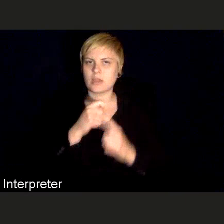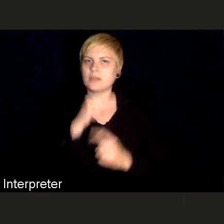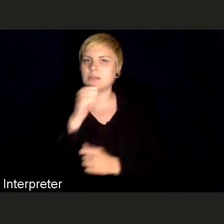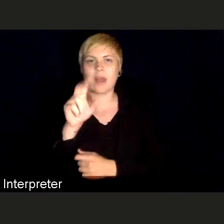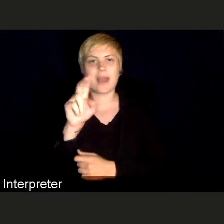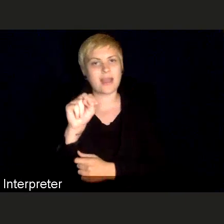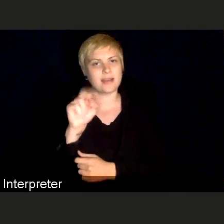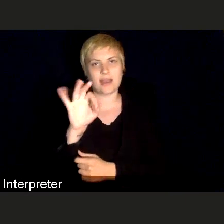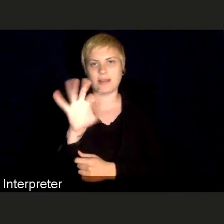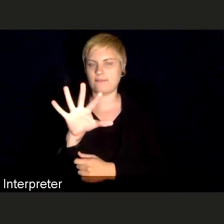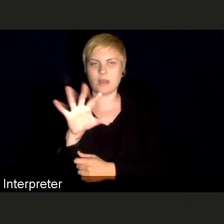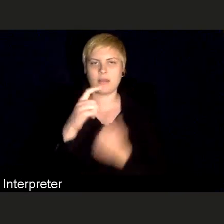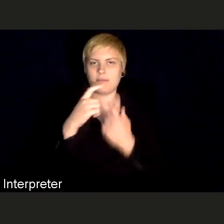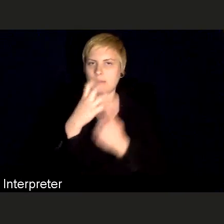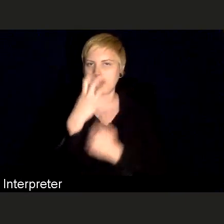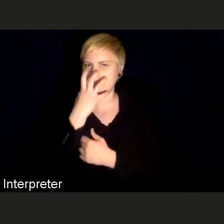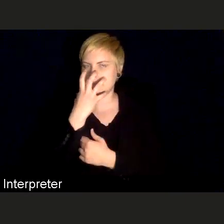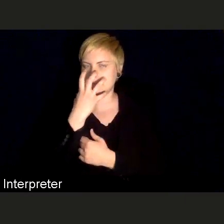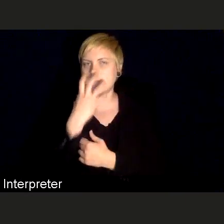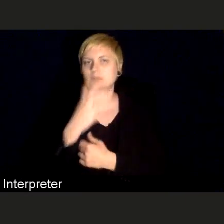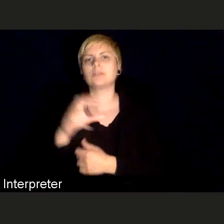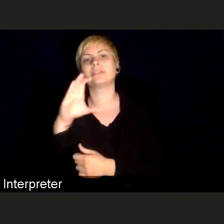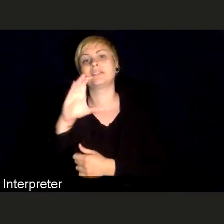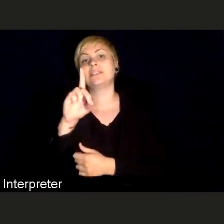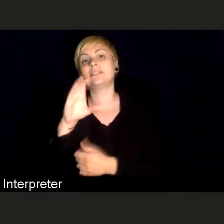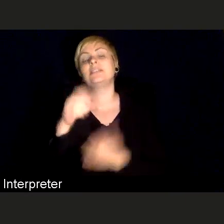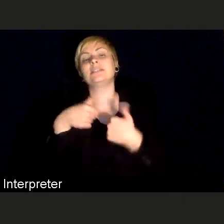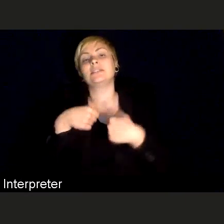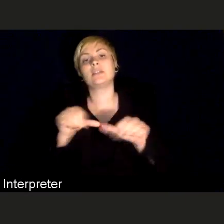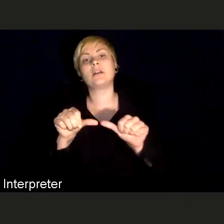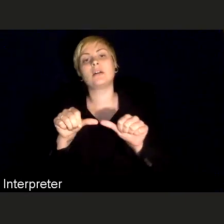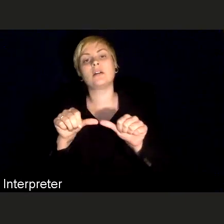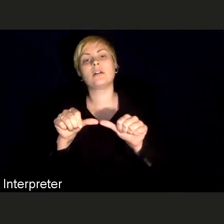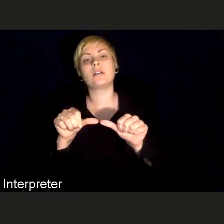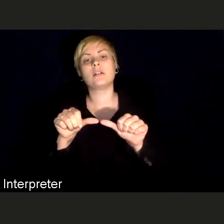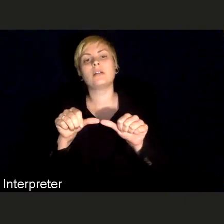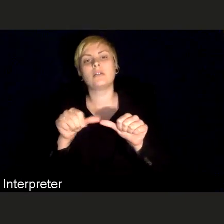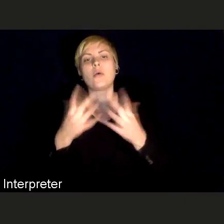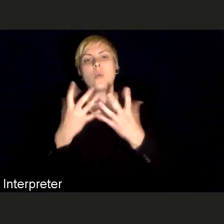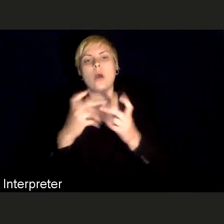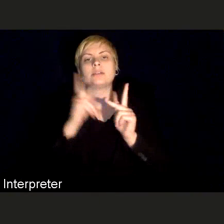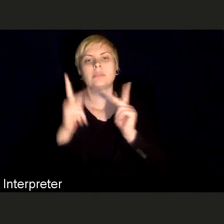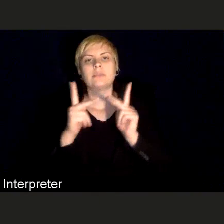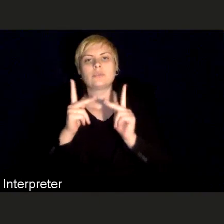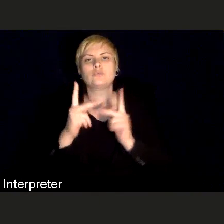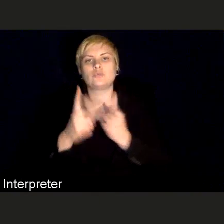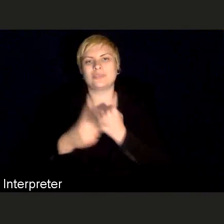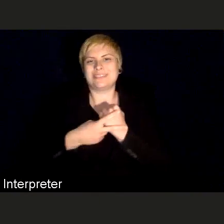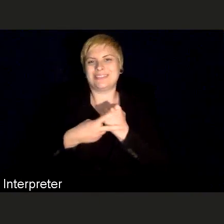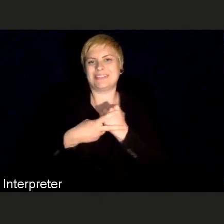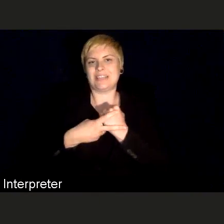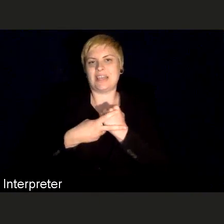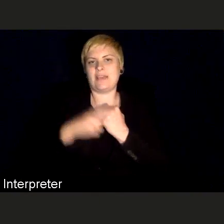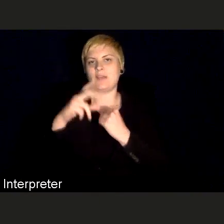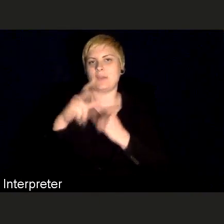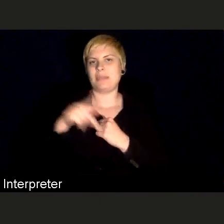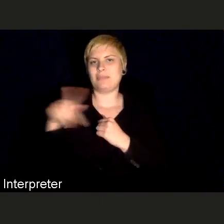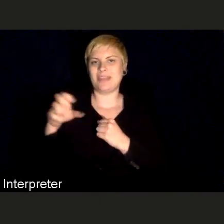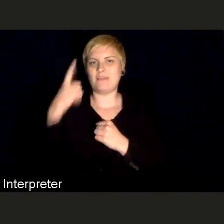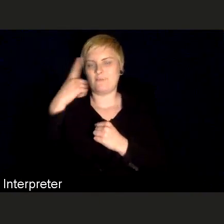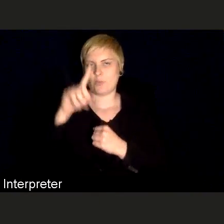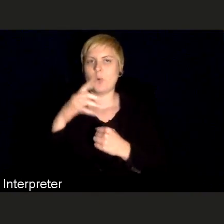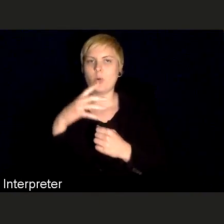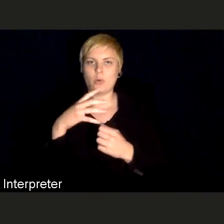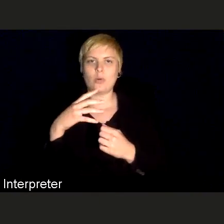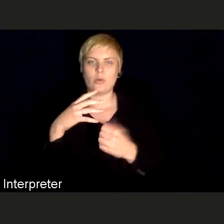respirators. CDC still would like people to make sure that we have those protective pieces of equipment for our healthcare workers and other